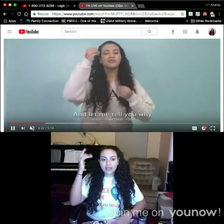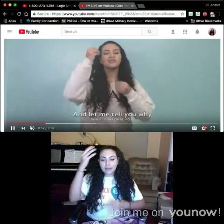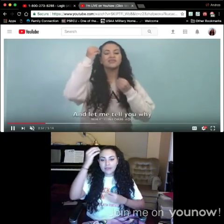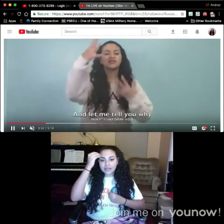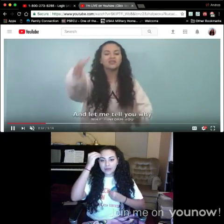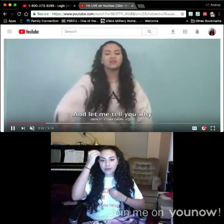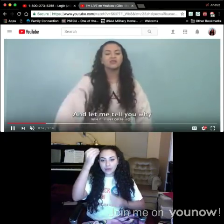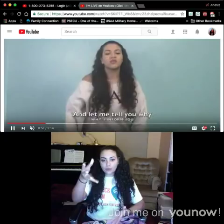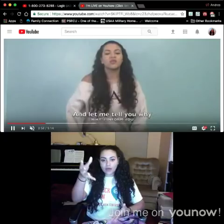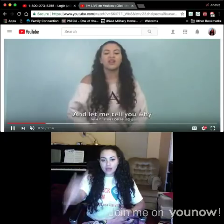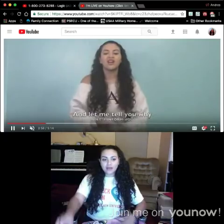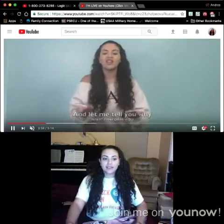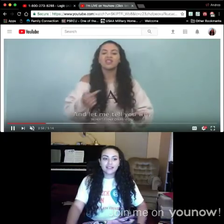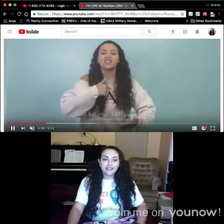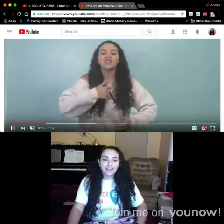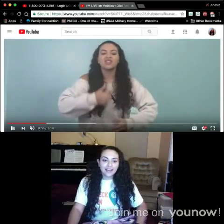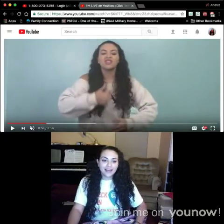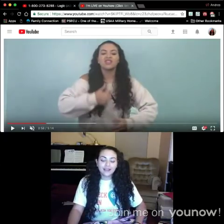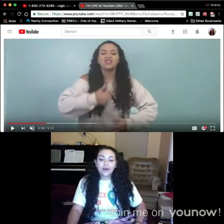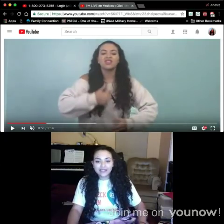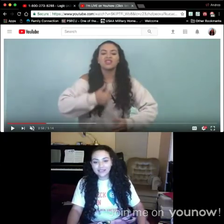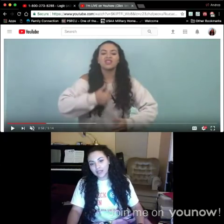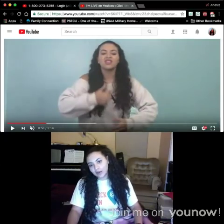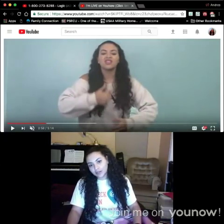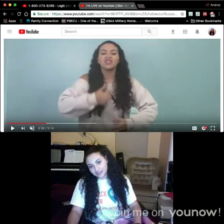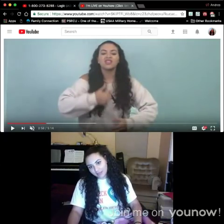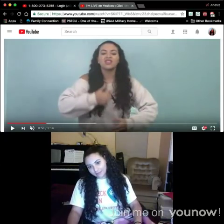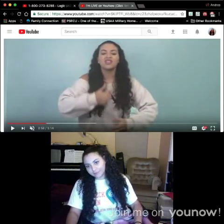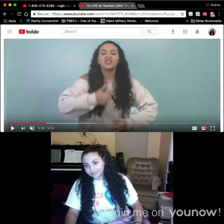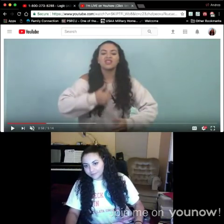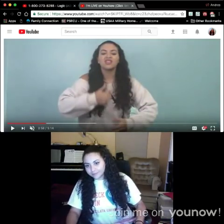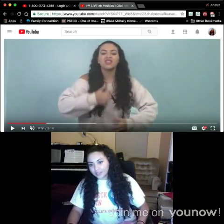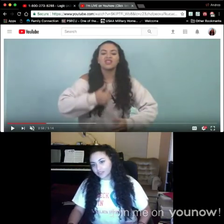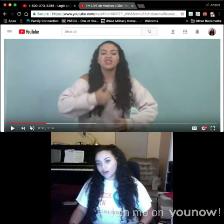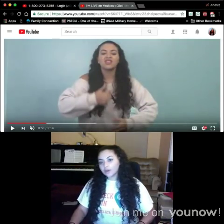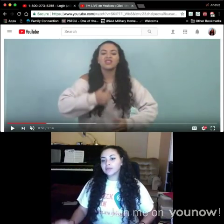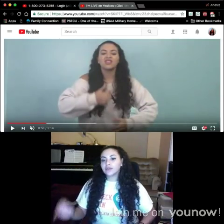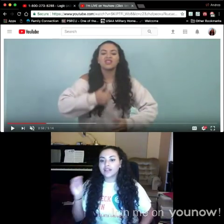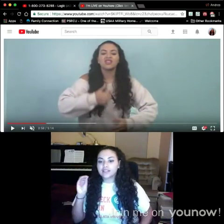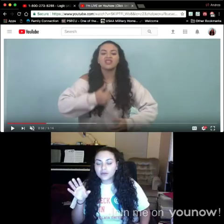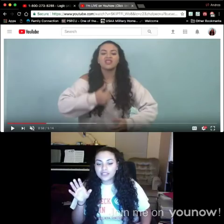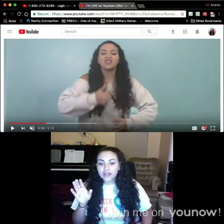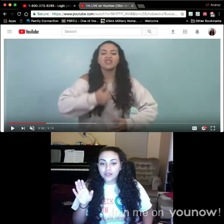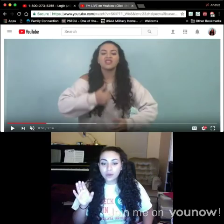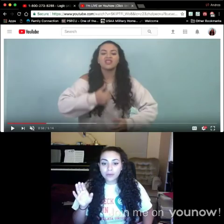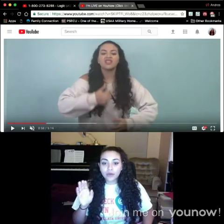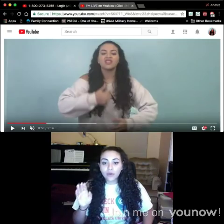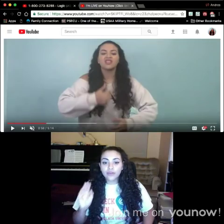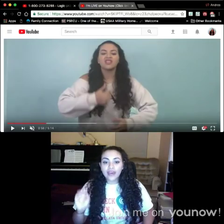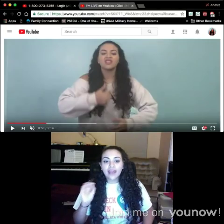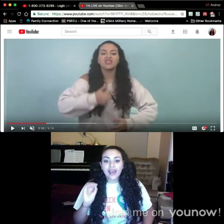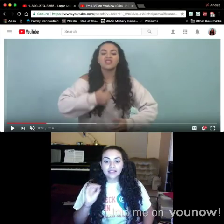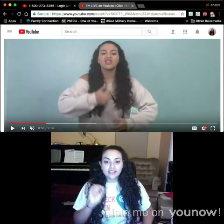And let me tell you why. Yeah, now it gets to the harder stuff. So, it's up to you guys. Let me know in the chat. Do you want me to go